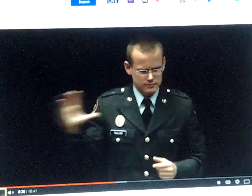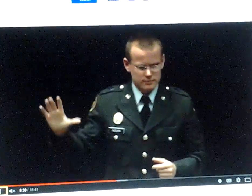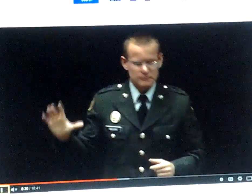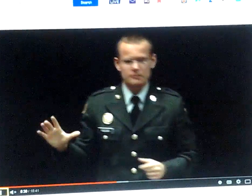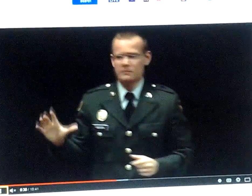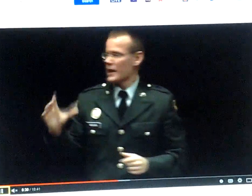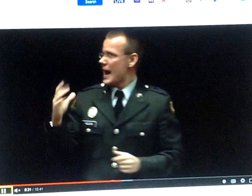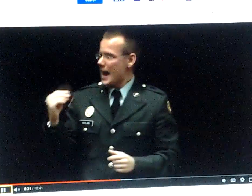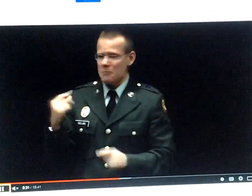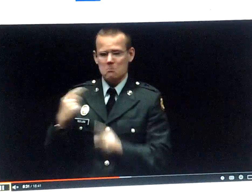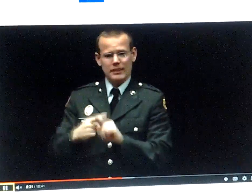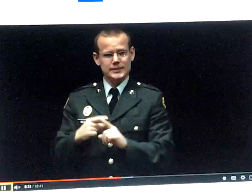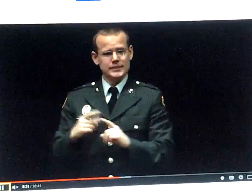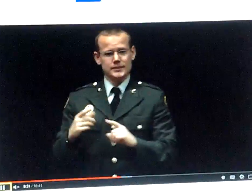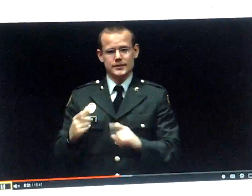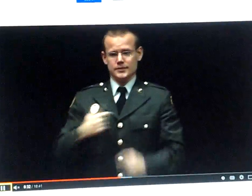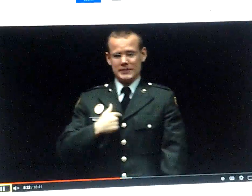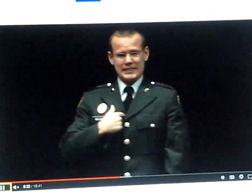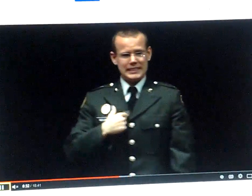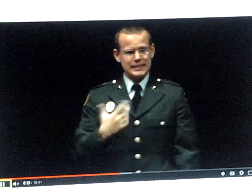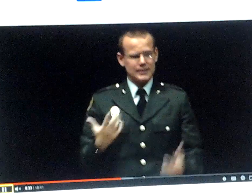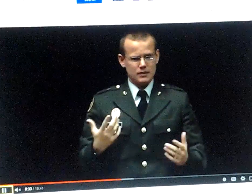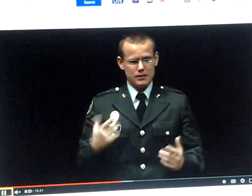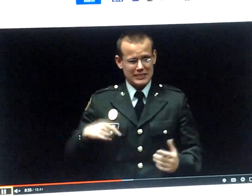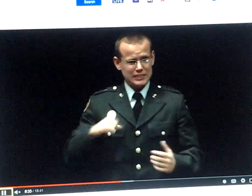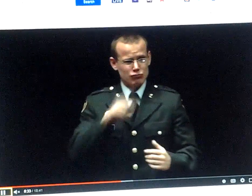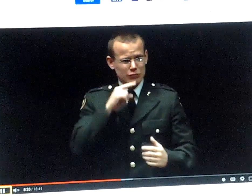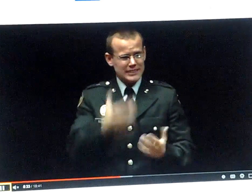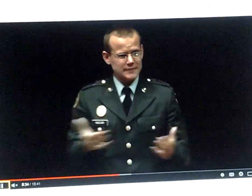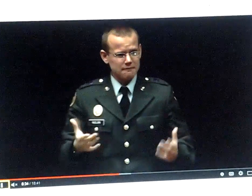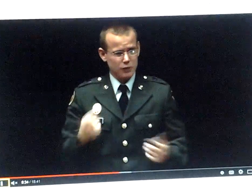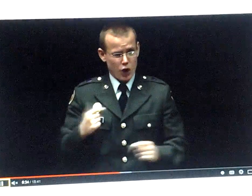I've never had an experience with a deaf person in the military before.